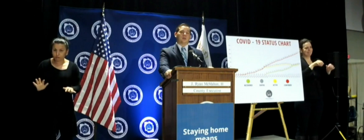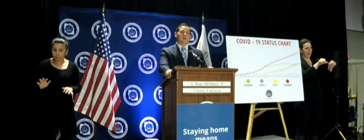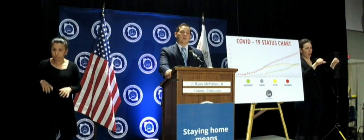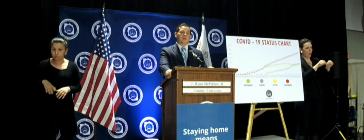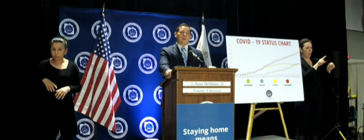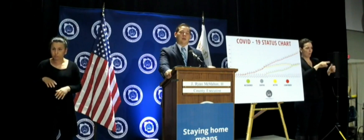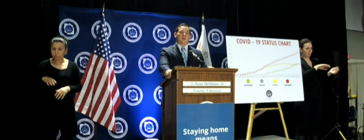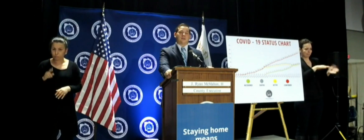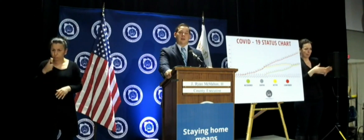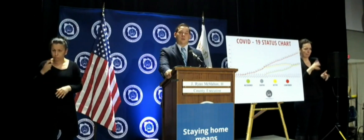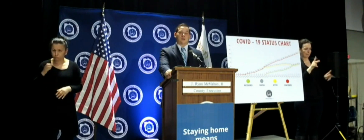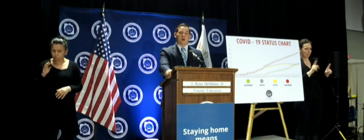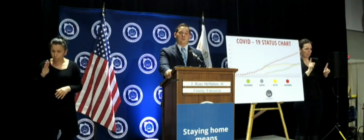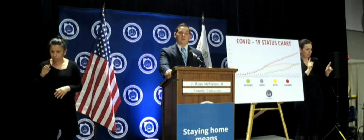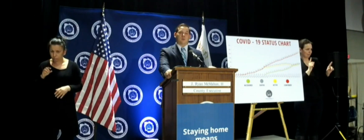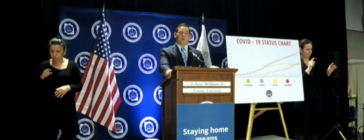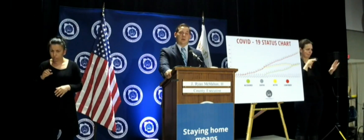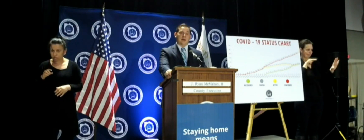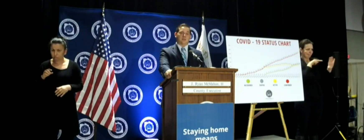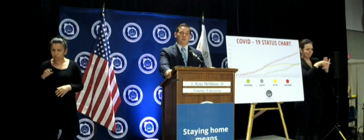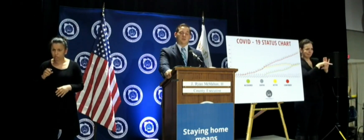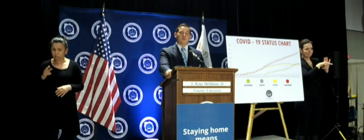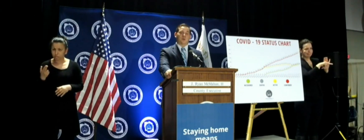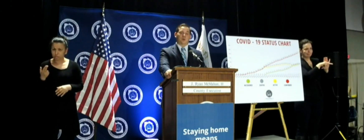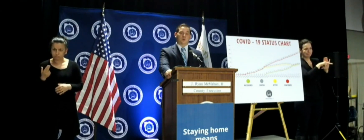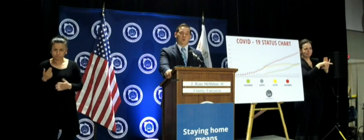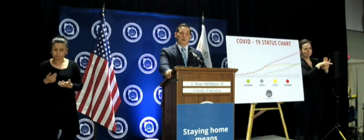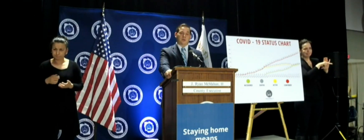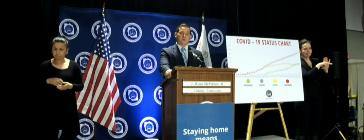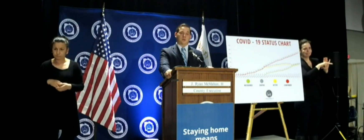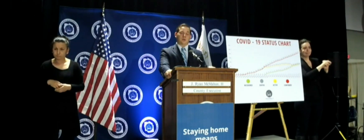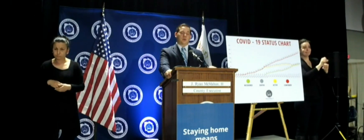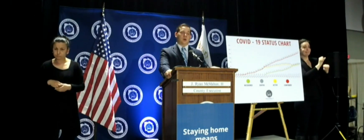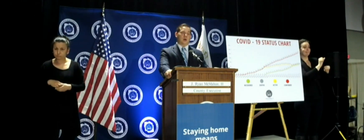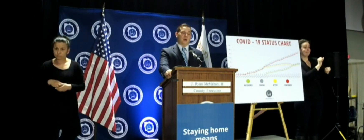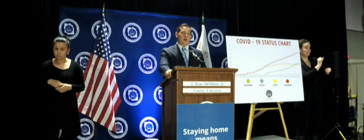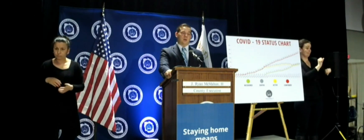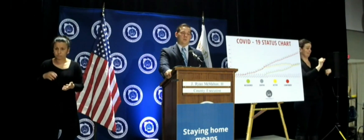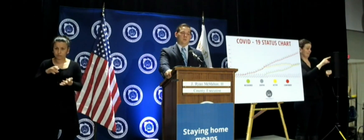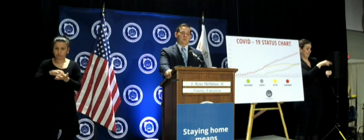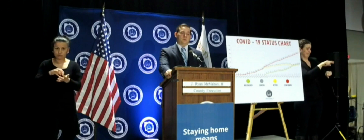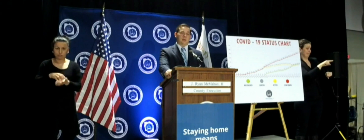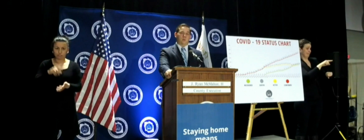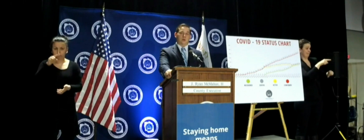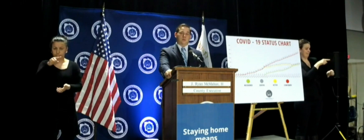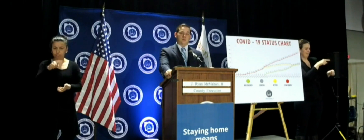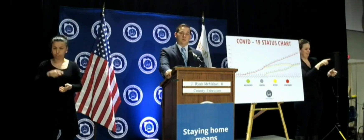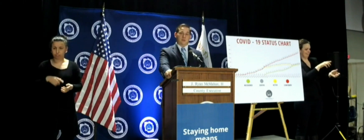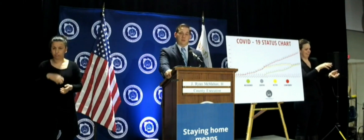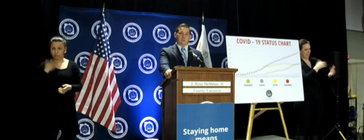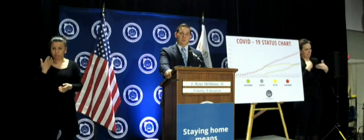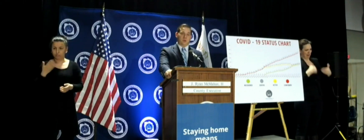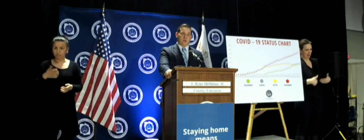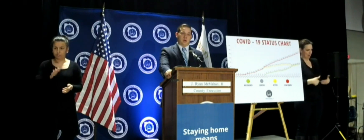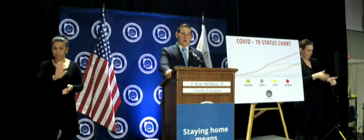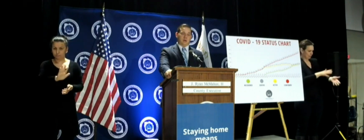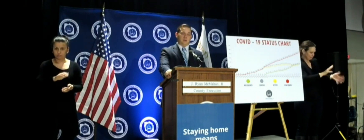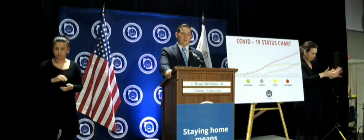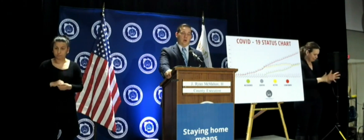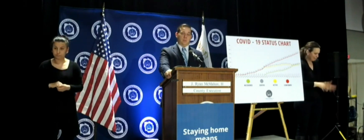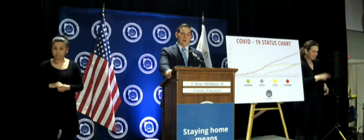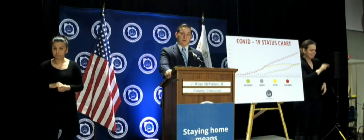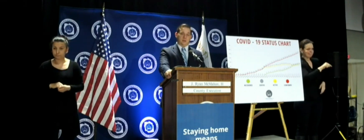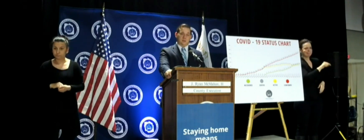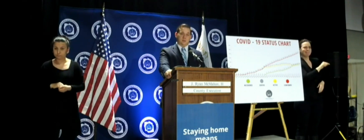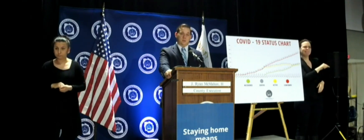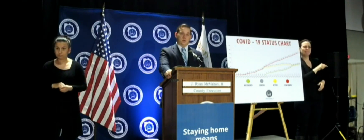with the medical examiner's office, we work with the hospitals, the funeral directors. Dan Weirs and his team